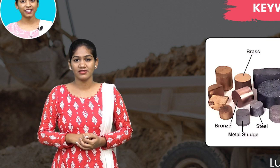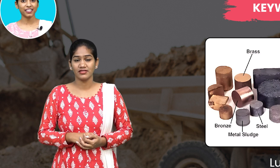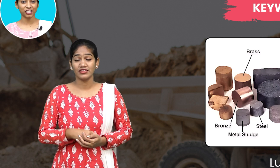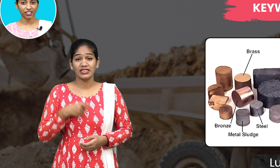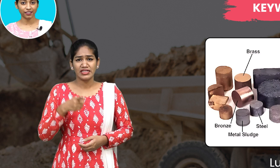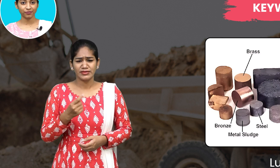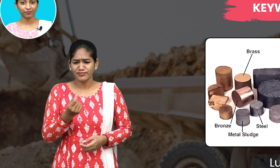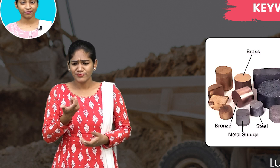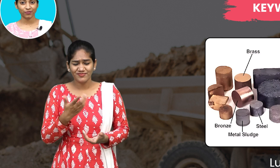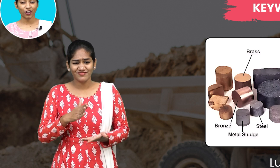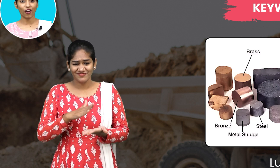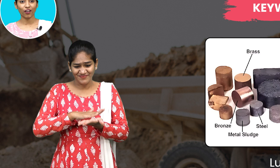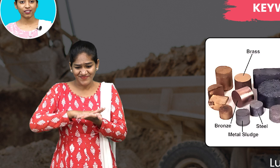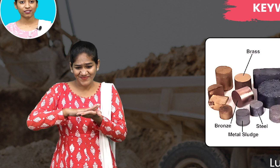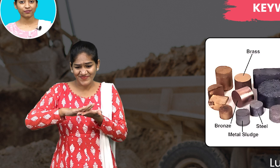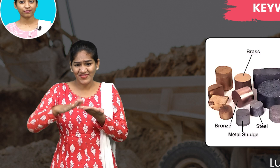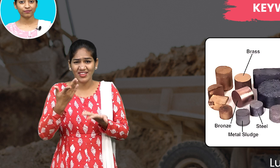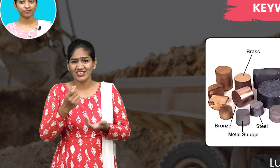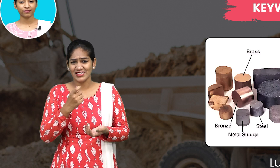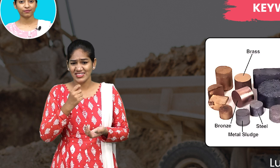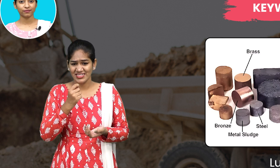a gentle sheen or